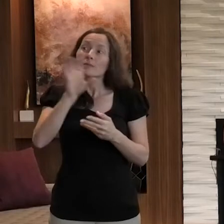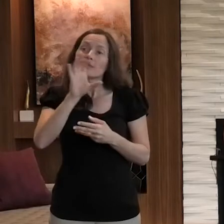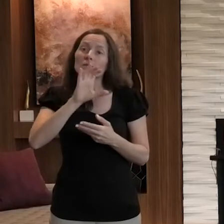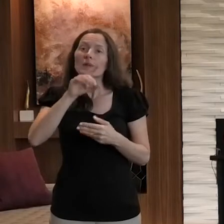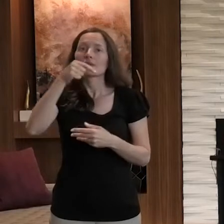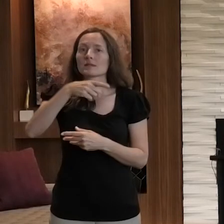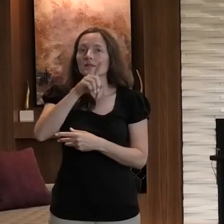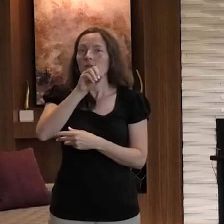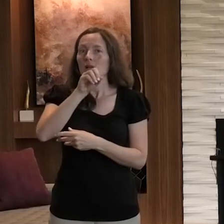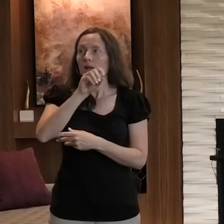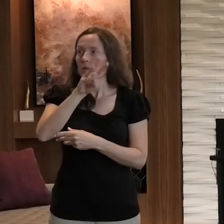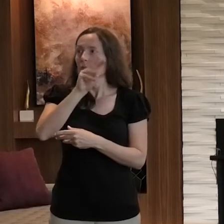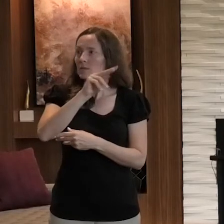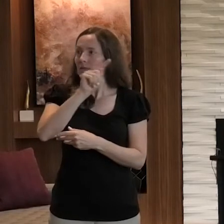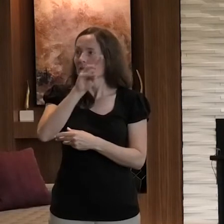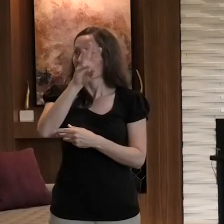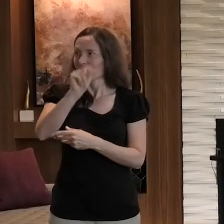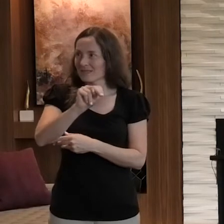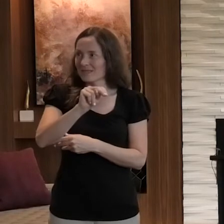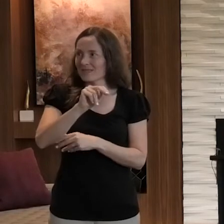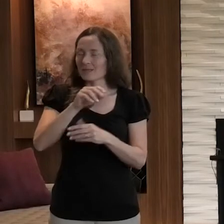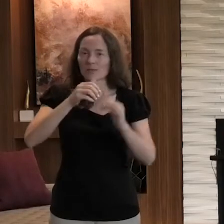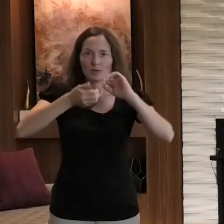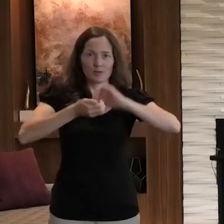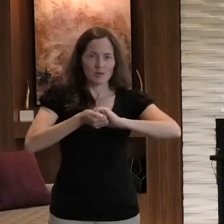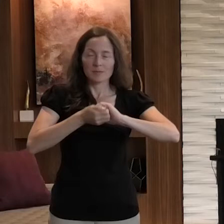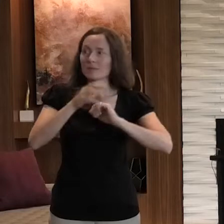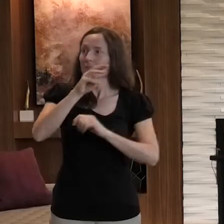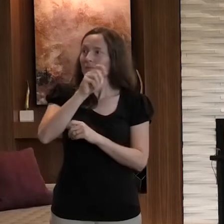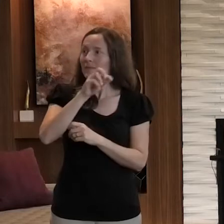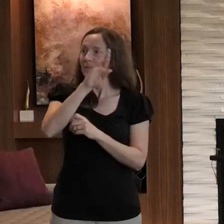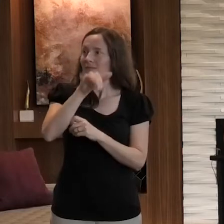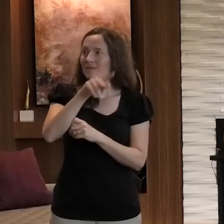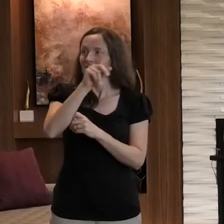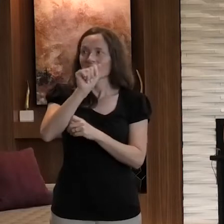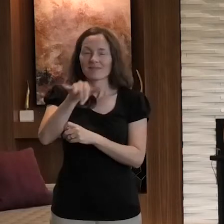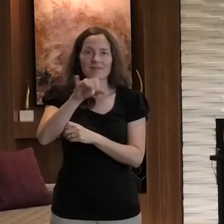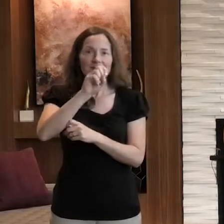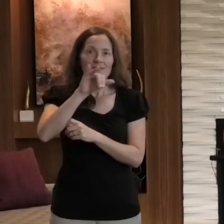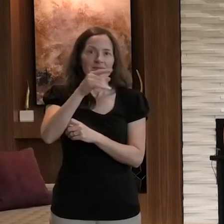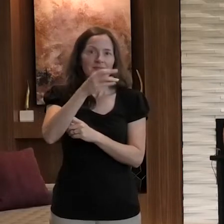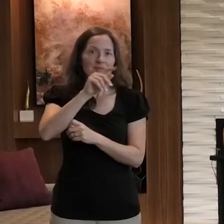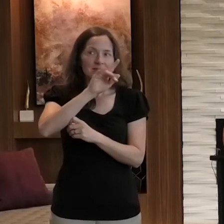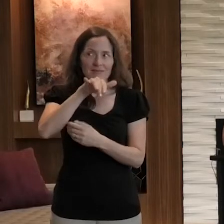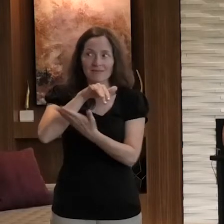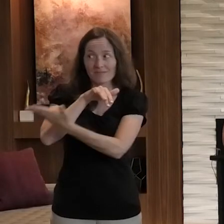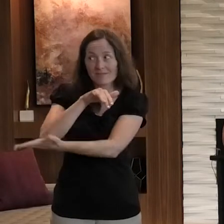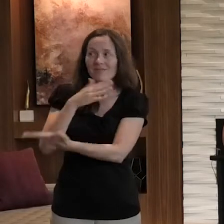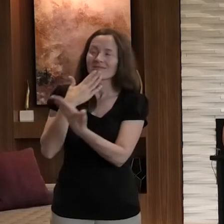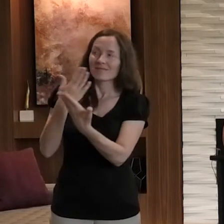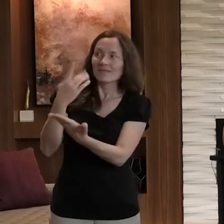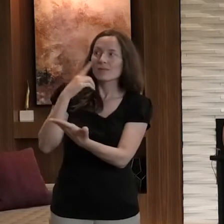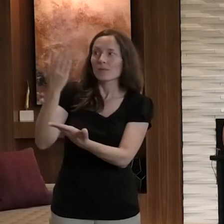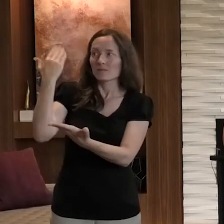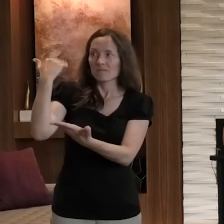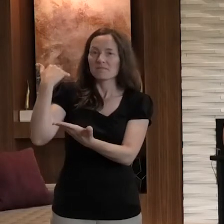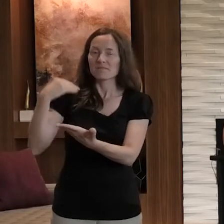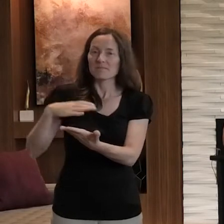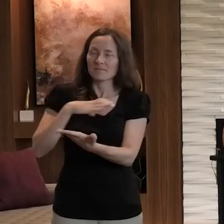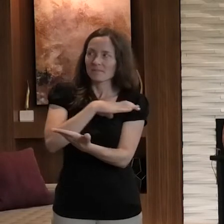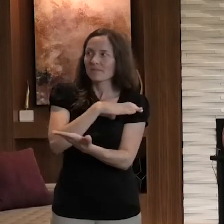Mary Kay Sigaty is joining us. Thank you for being here, former councilperson. China Williams is here for